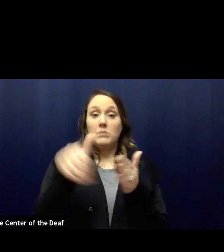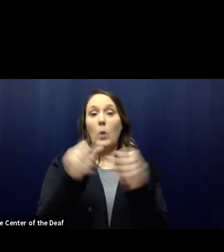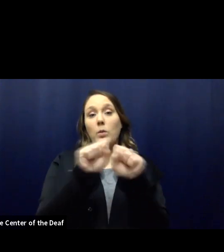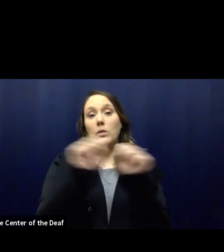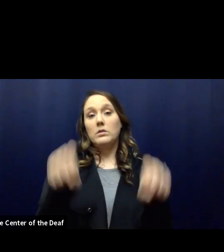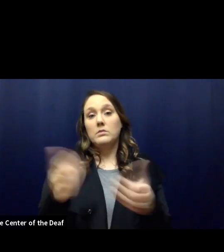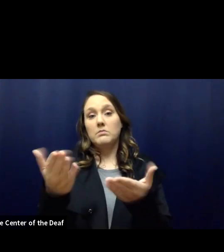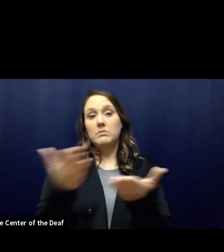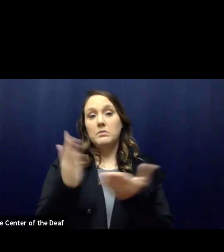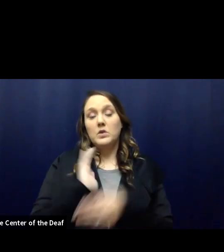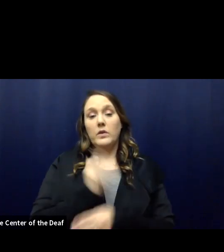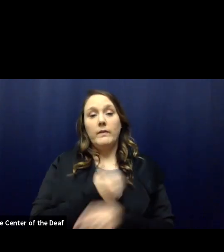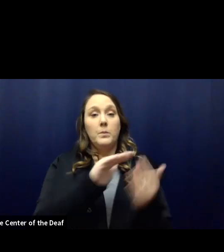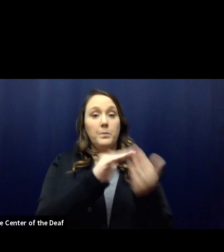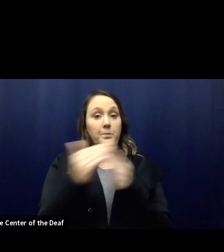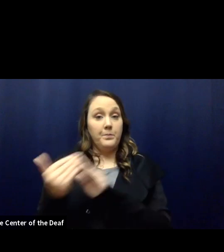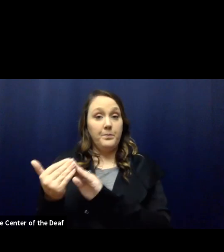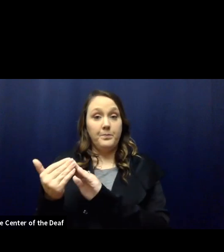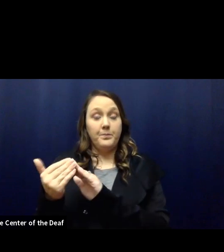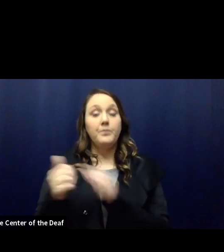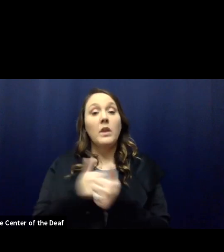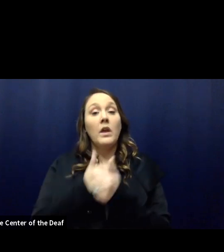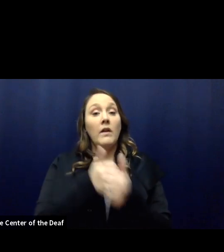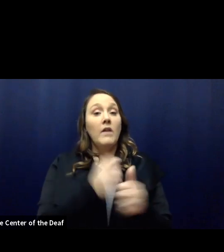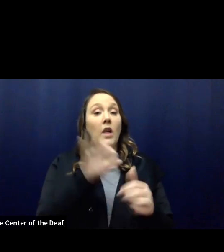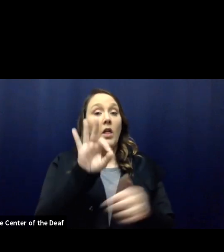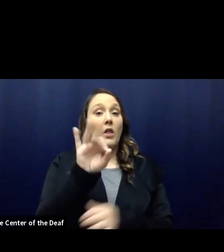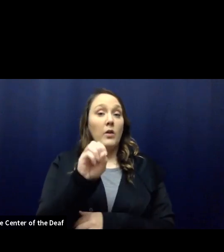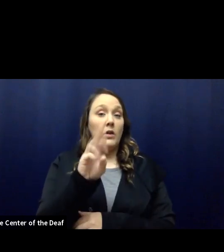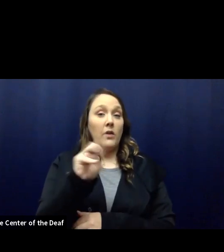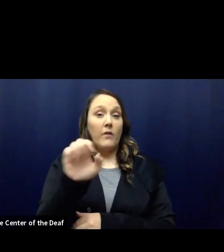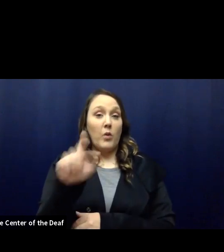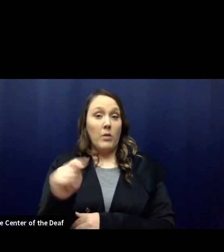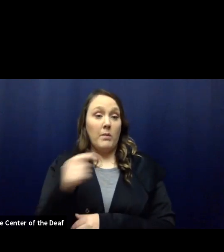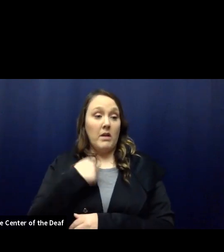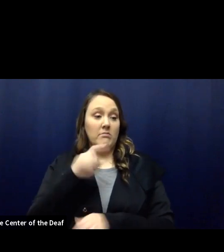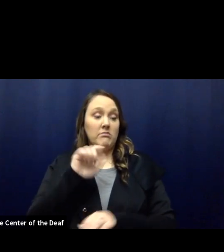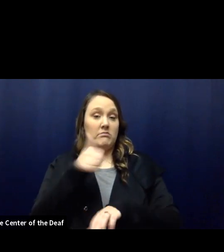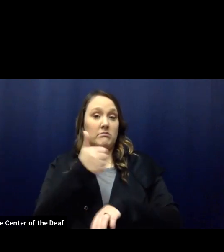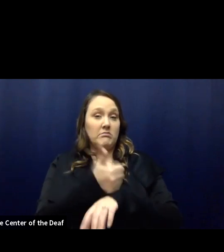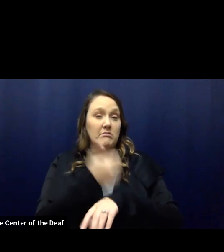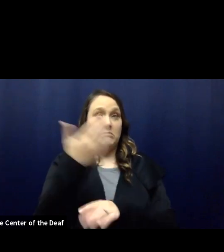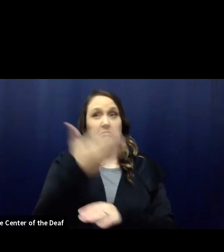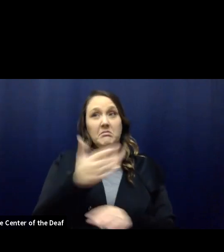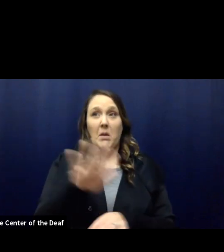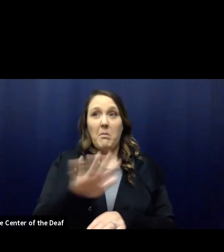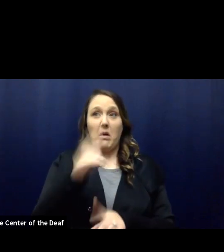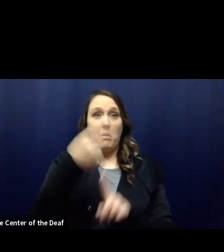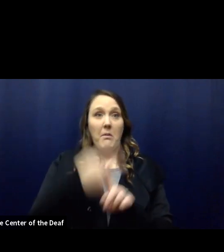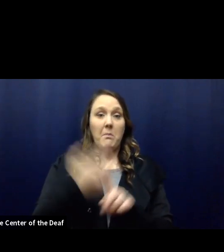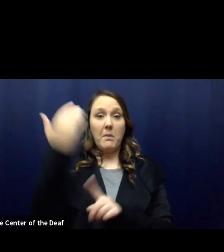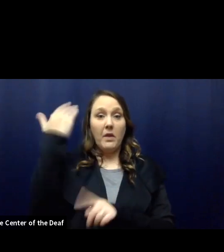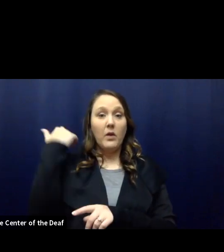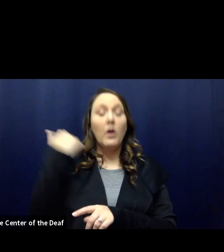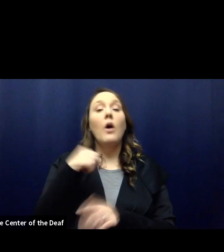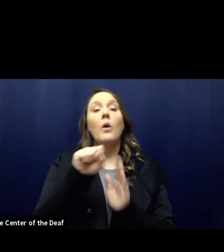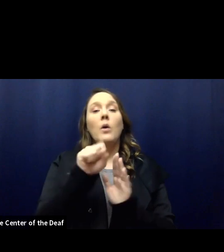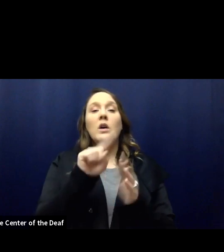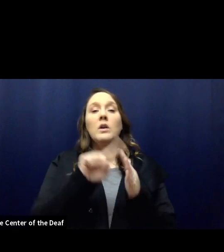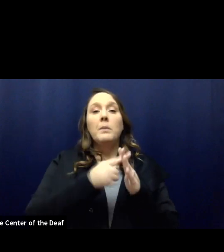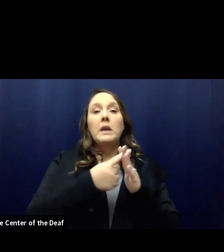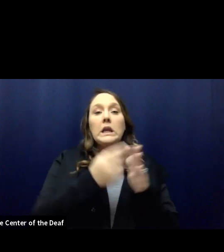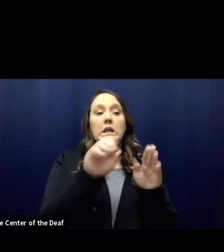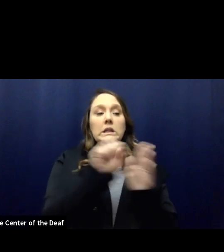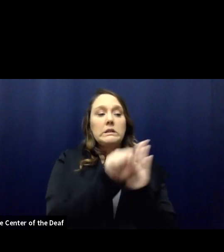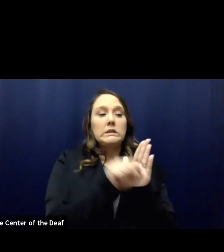our community. In keeping with the format that we established when I was last here about a month ago, I want to start from a statewide level just to give you some